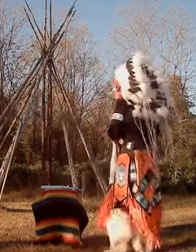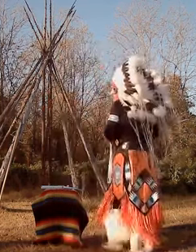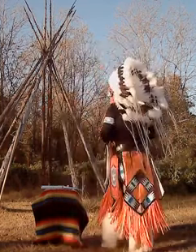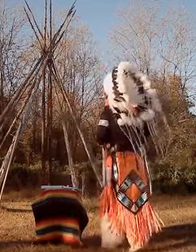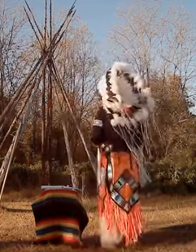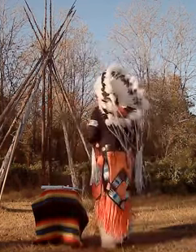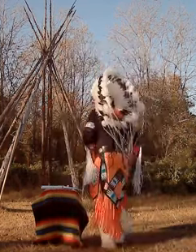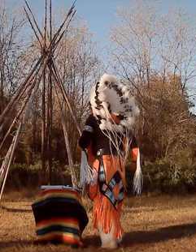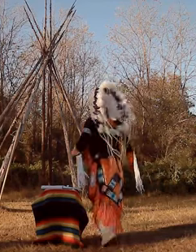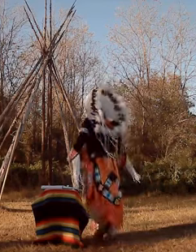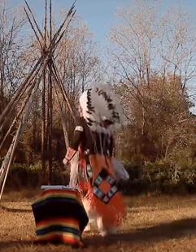a